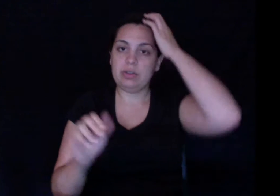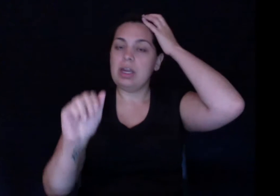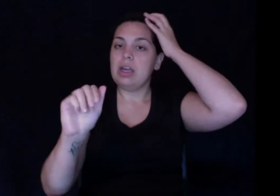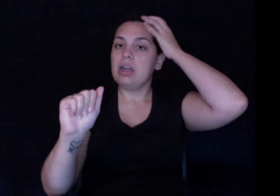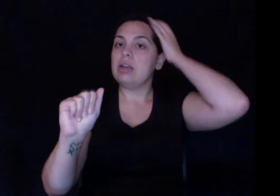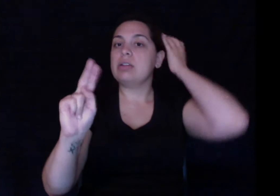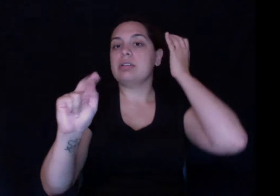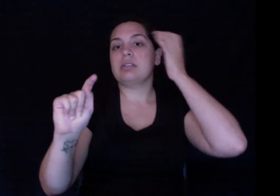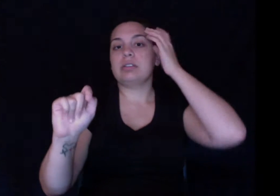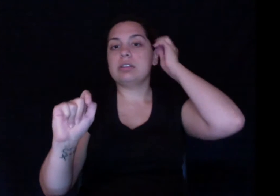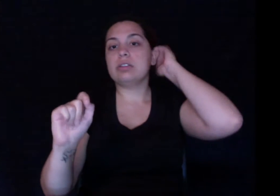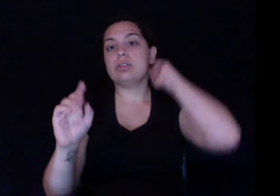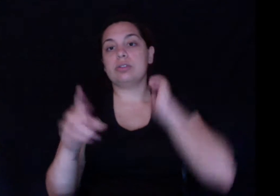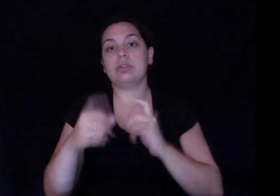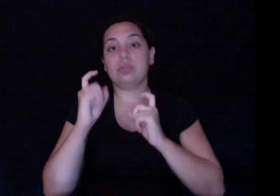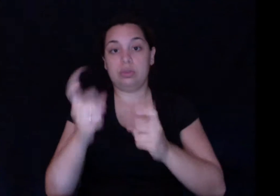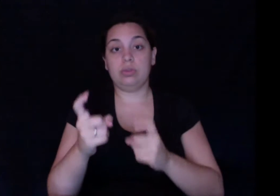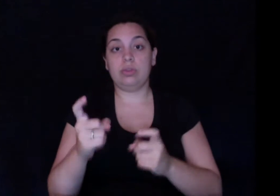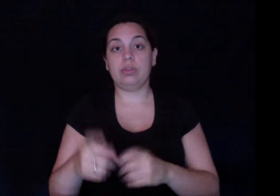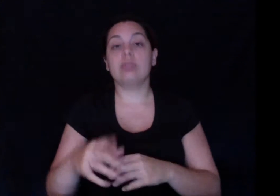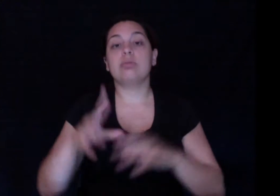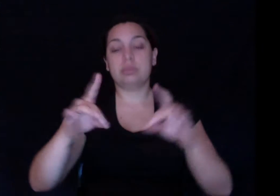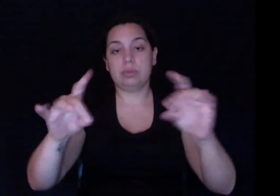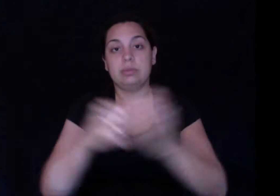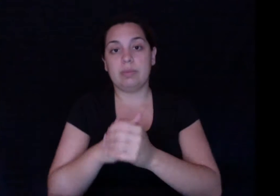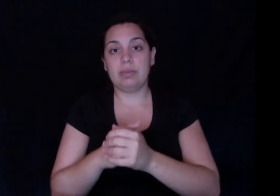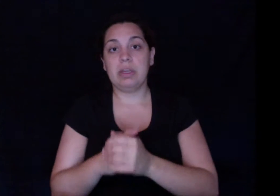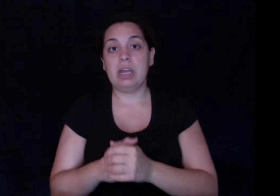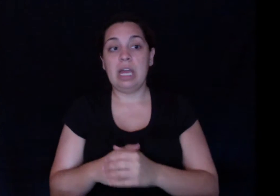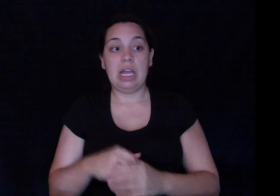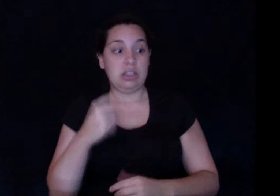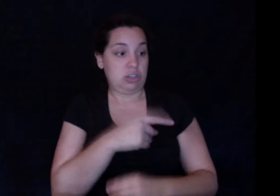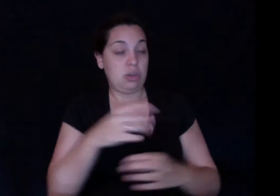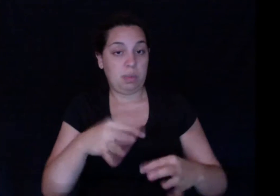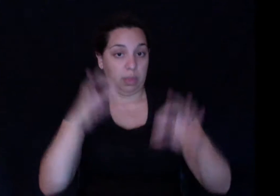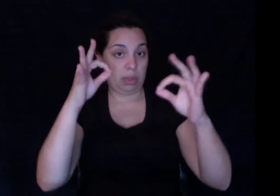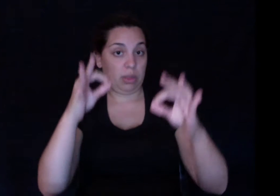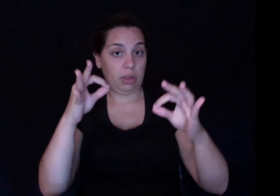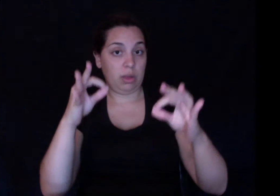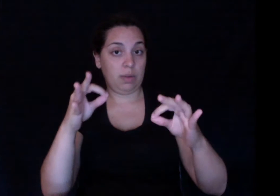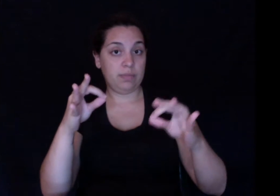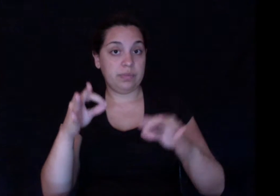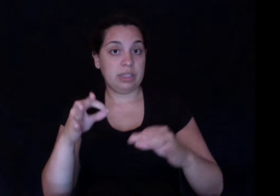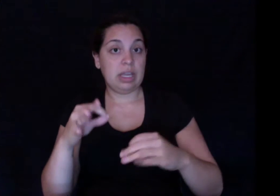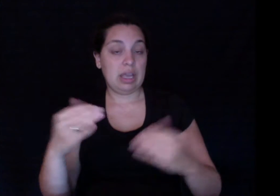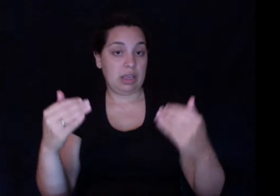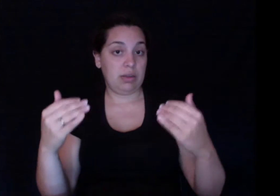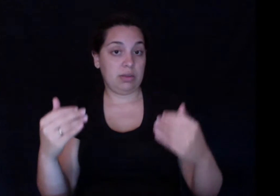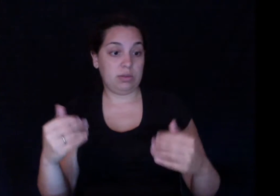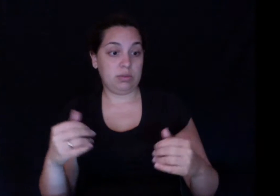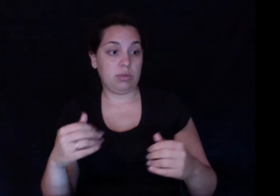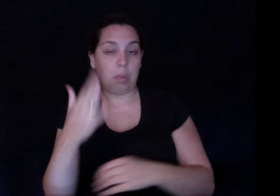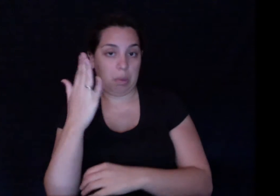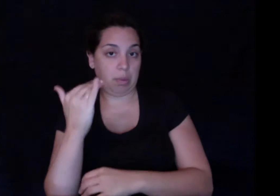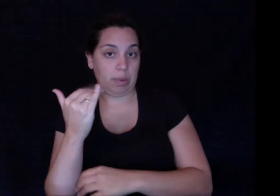and generous person that I've met, and he just keeps on giving. Wherever I go, the nurses are great, and the head office is great, and